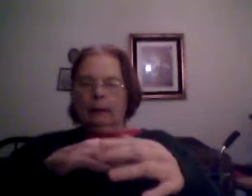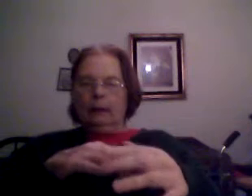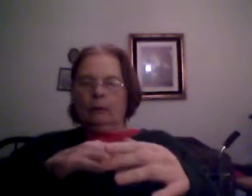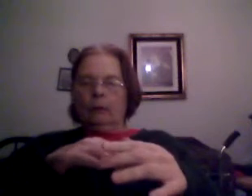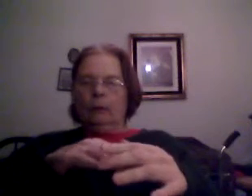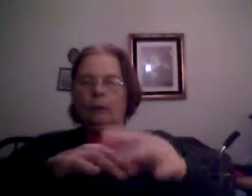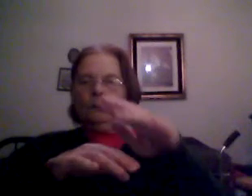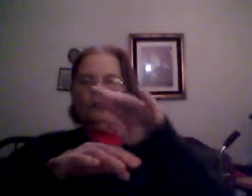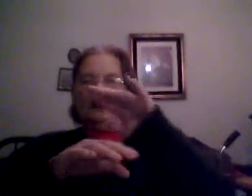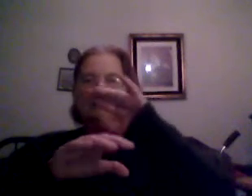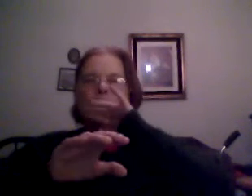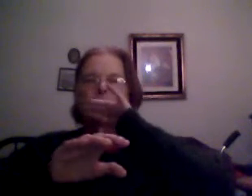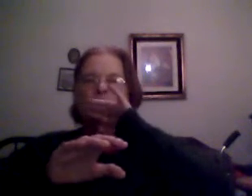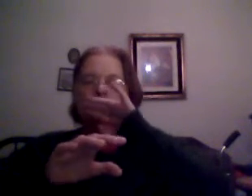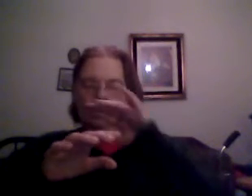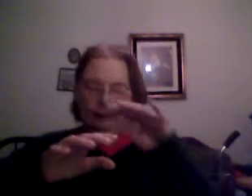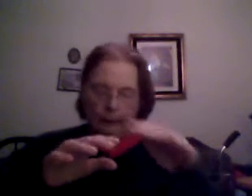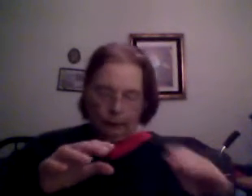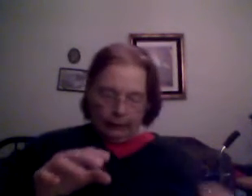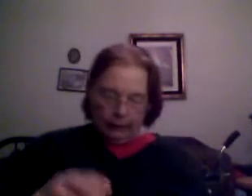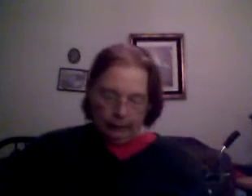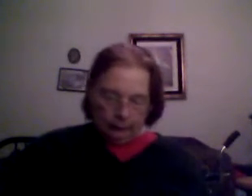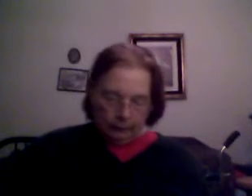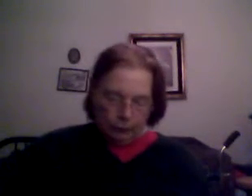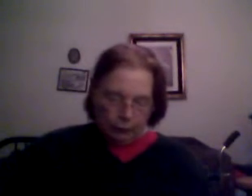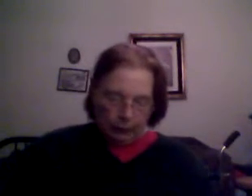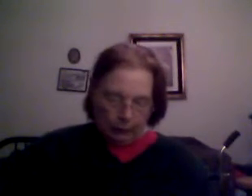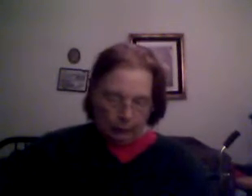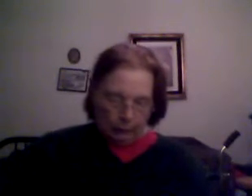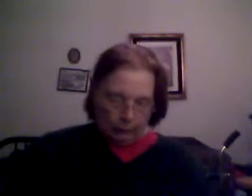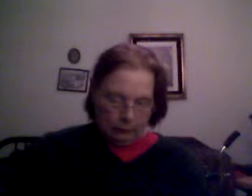that opens back. A rectangular chair.